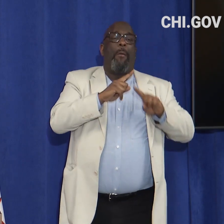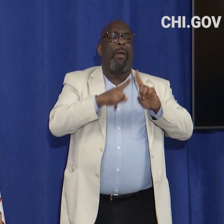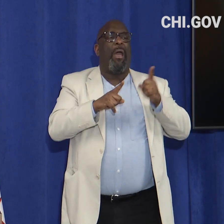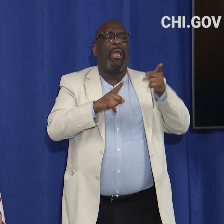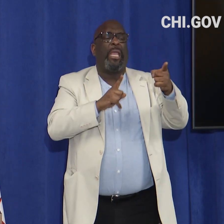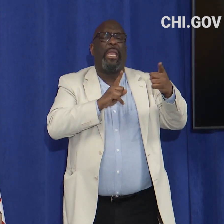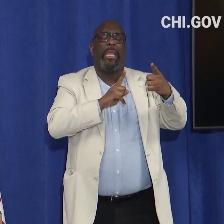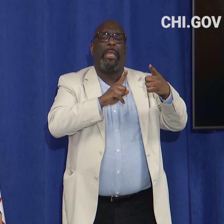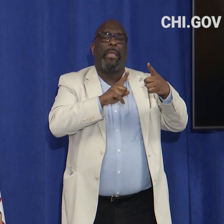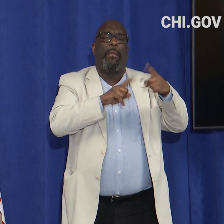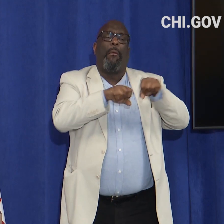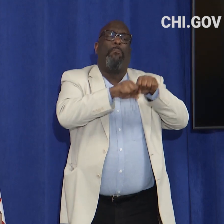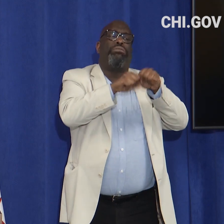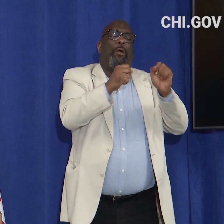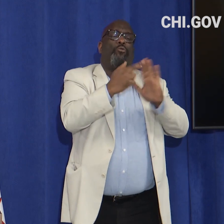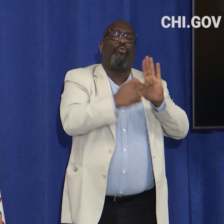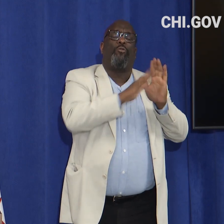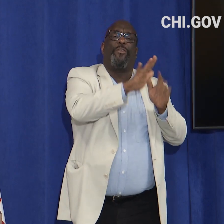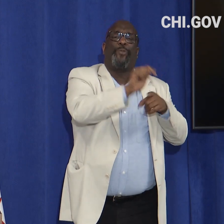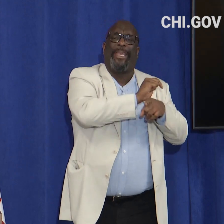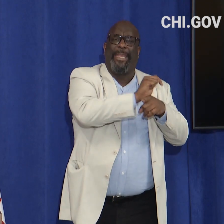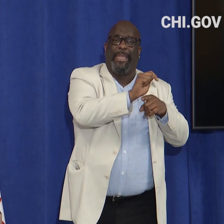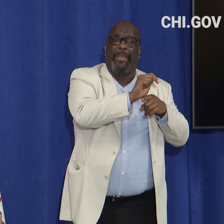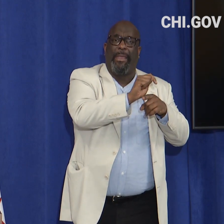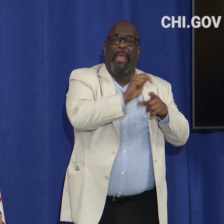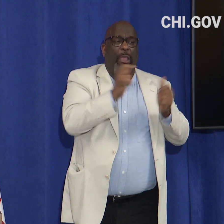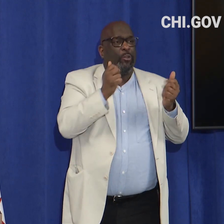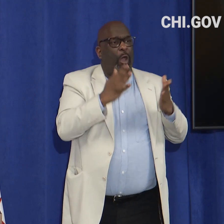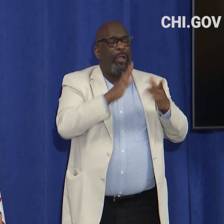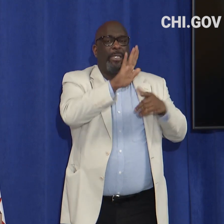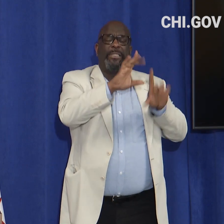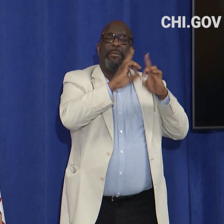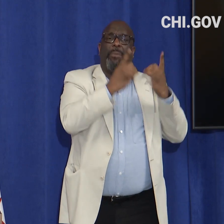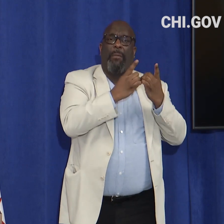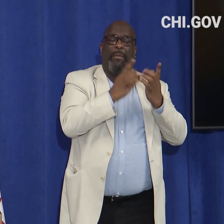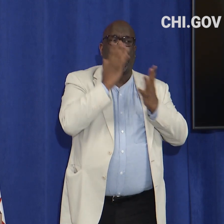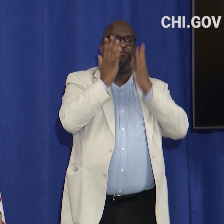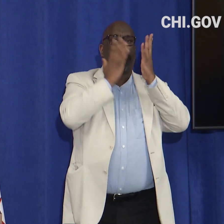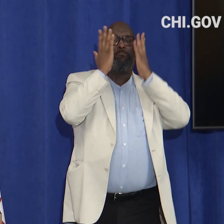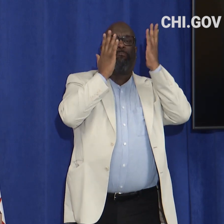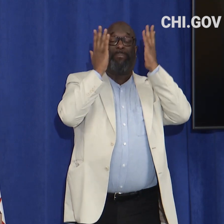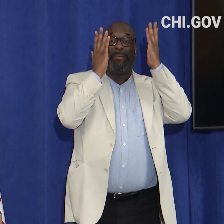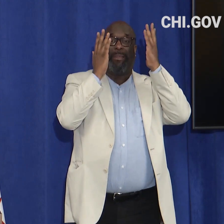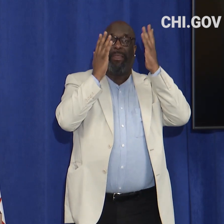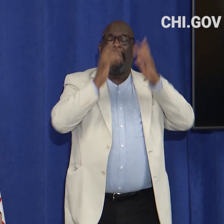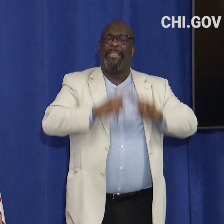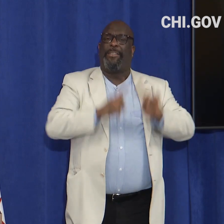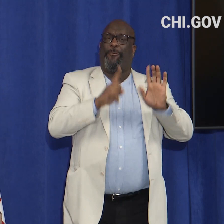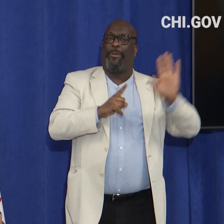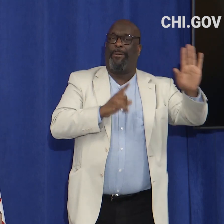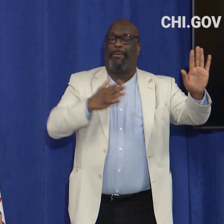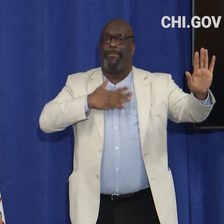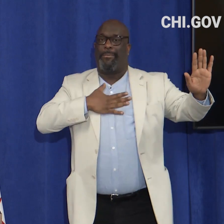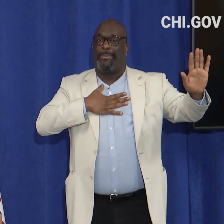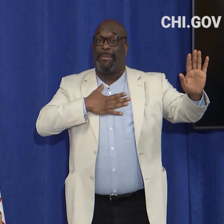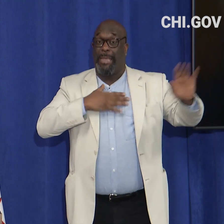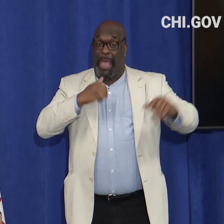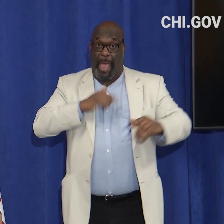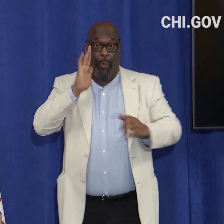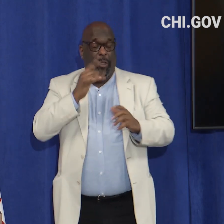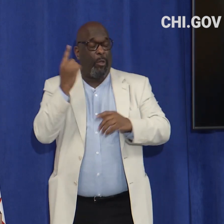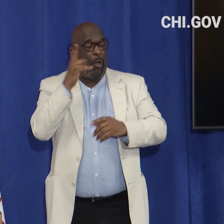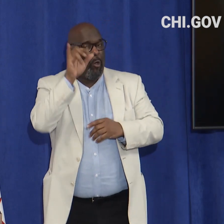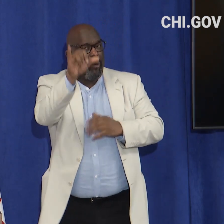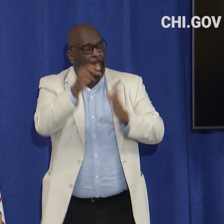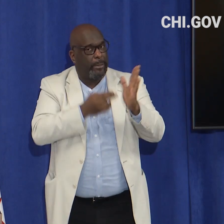against his training, and he brought shame upon his department. I think there's a world of difference. I'm always going to speak my truth